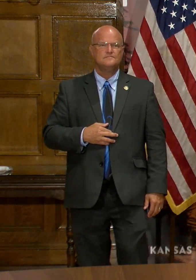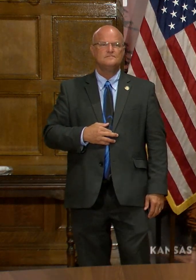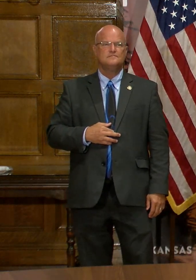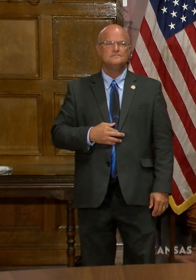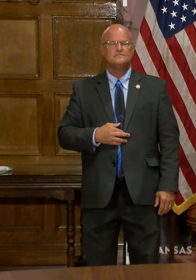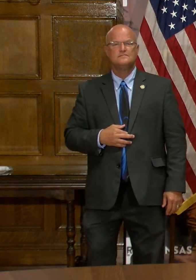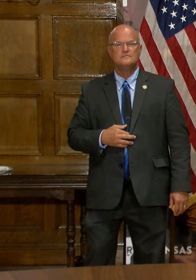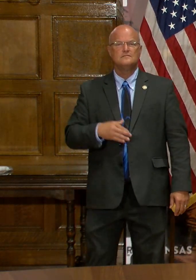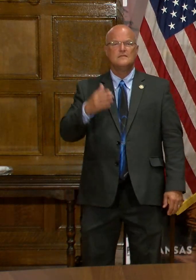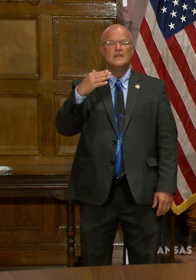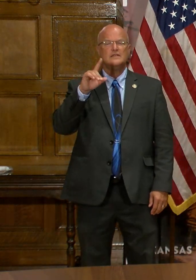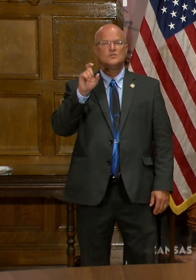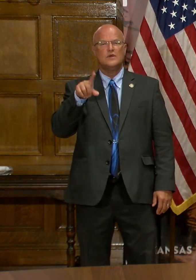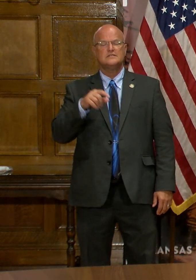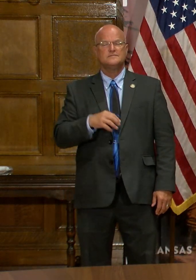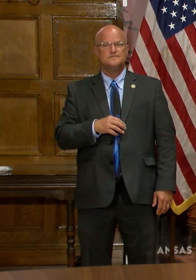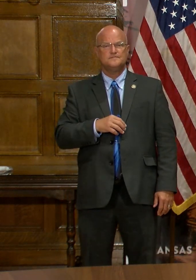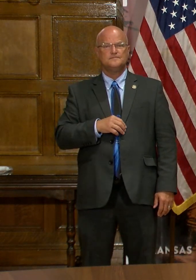Thank you, Mike. Next question.